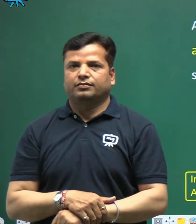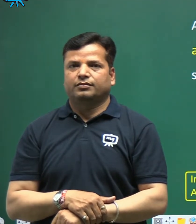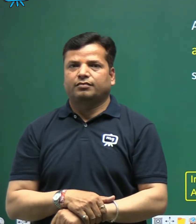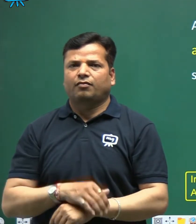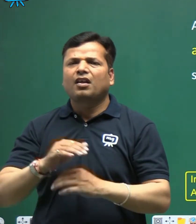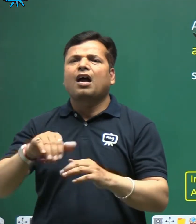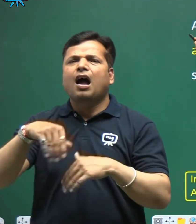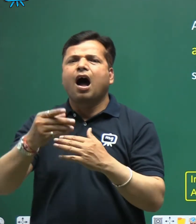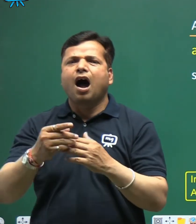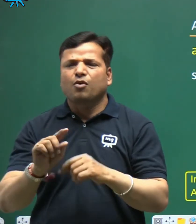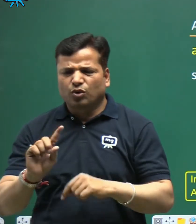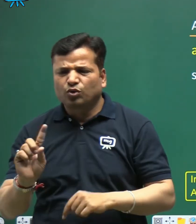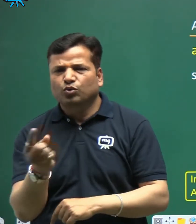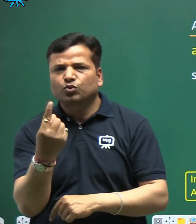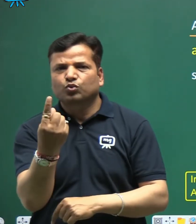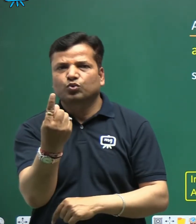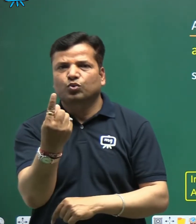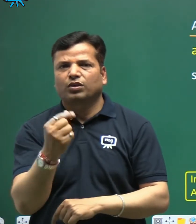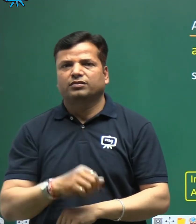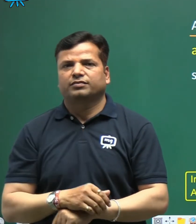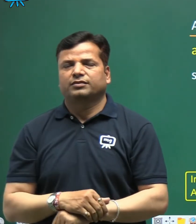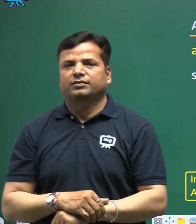After initial